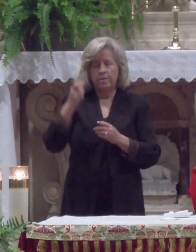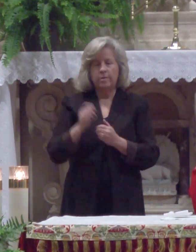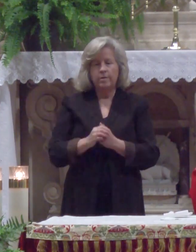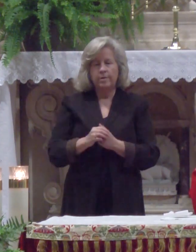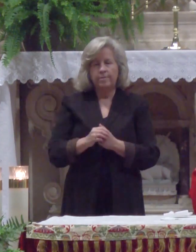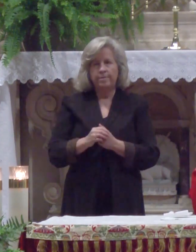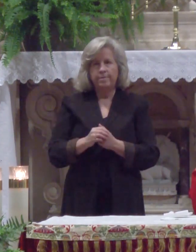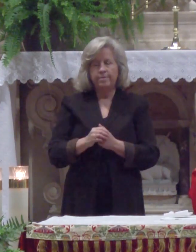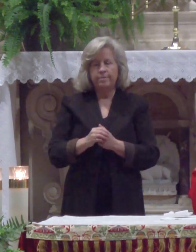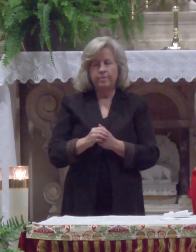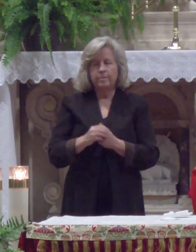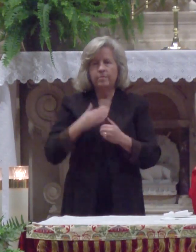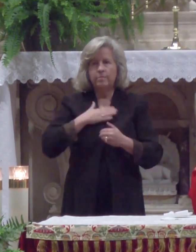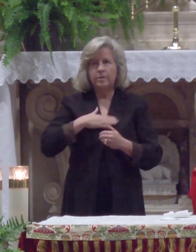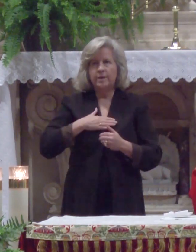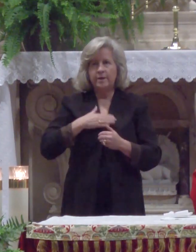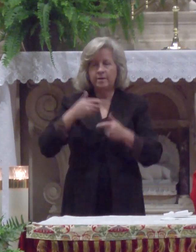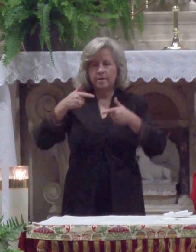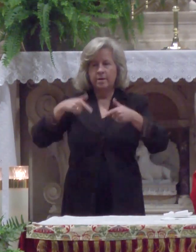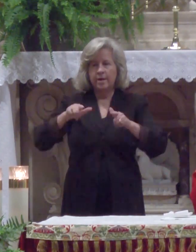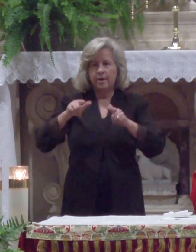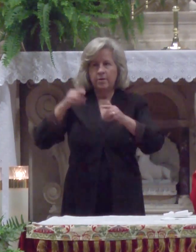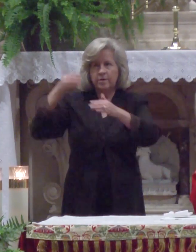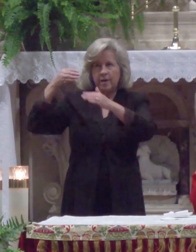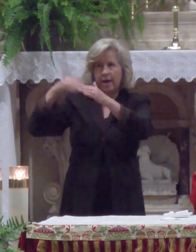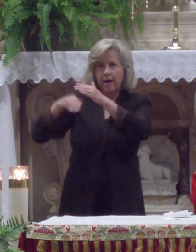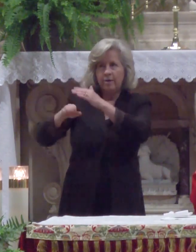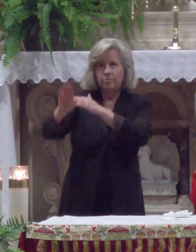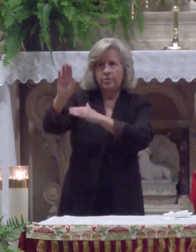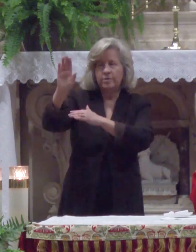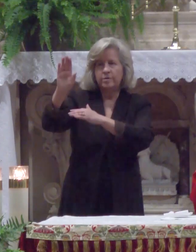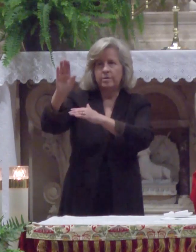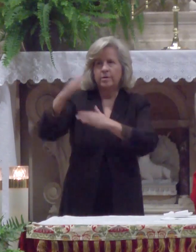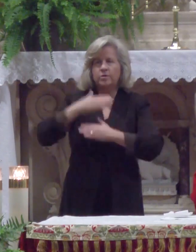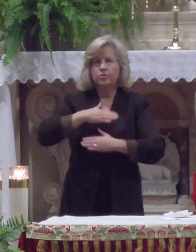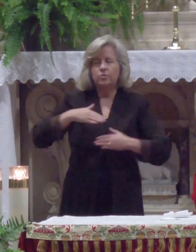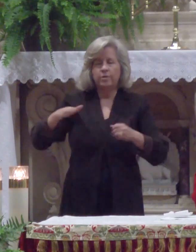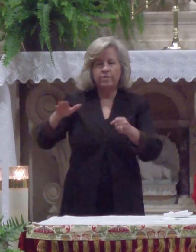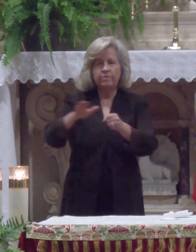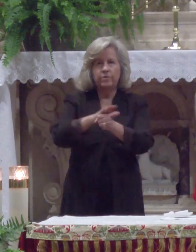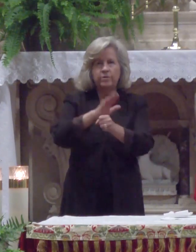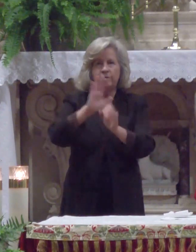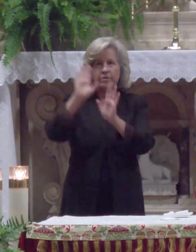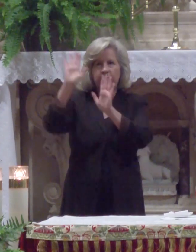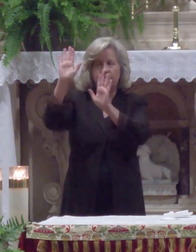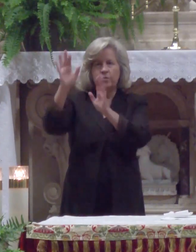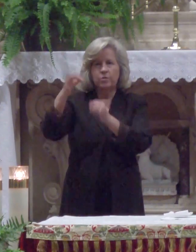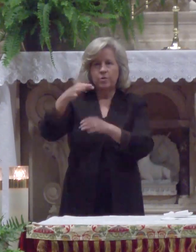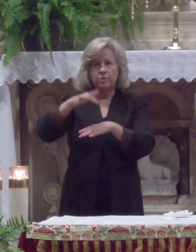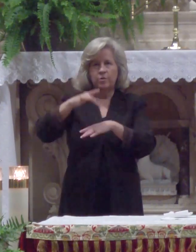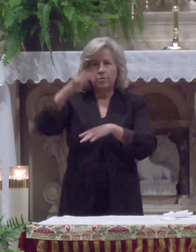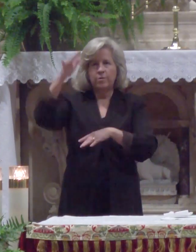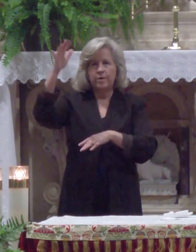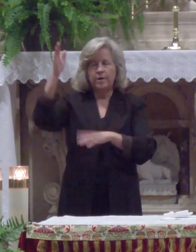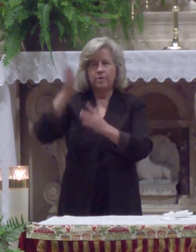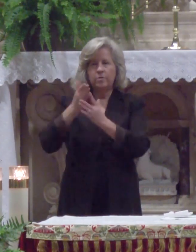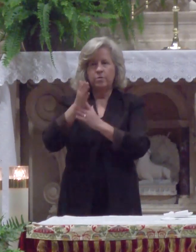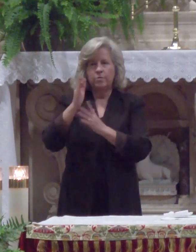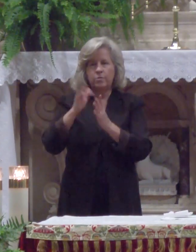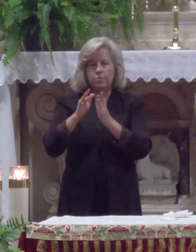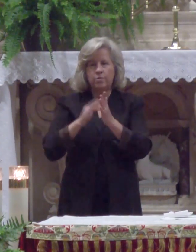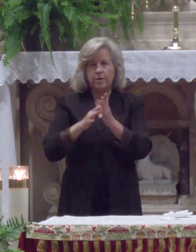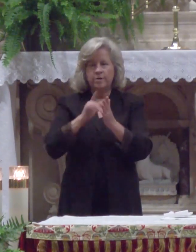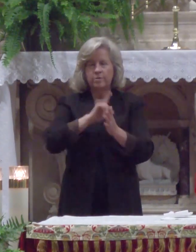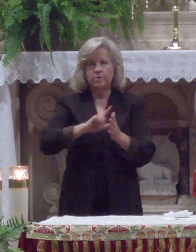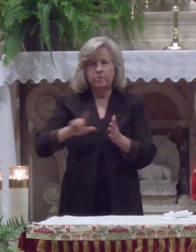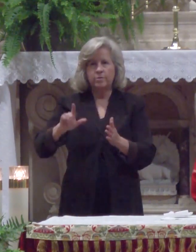give kind admittance to your kingdom. There we hope to enjoy forever the fullness of your glory, through Christ our Lord, through whom